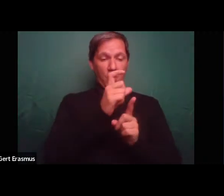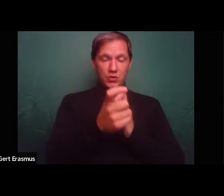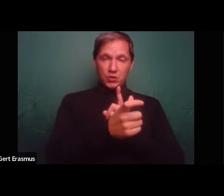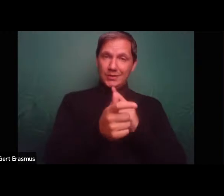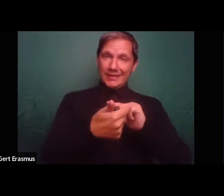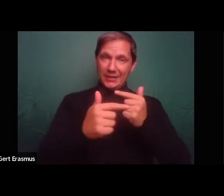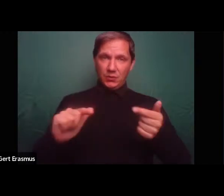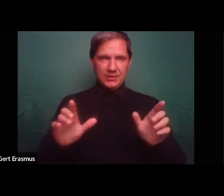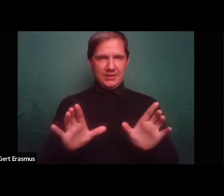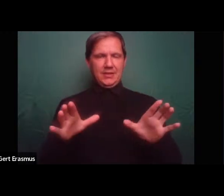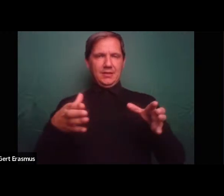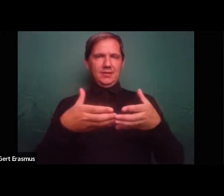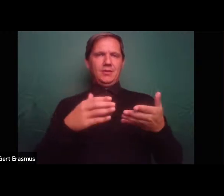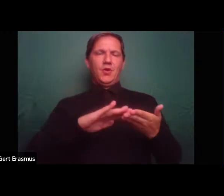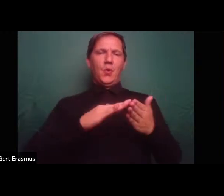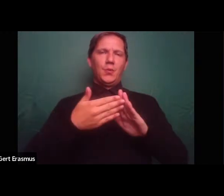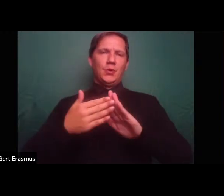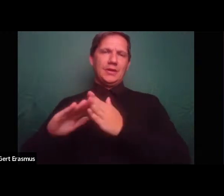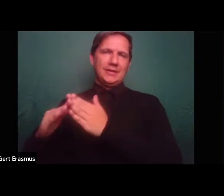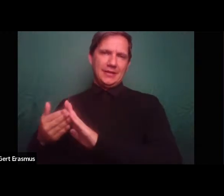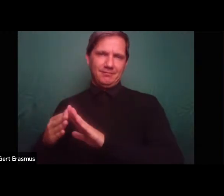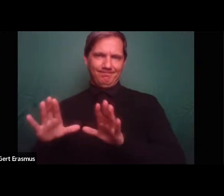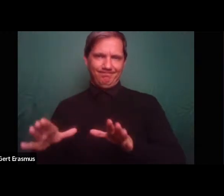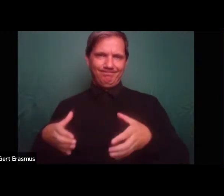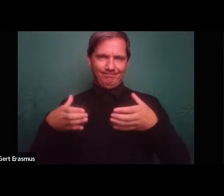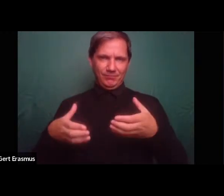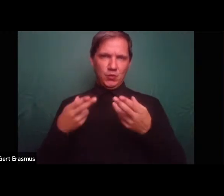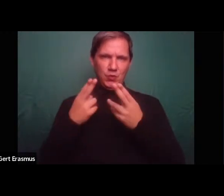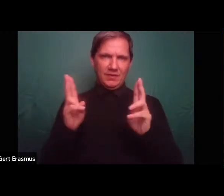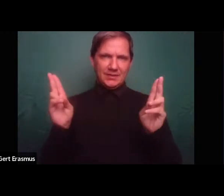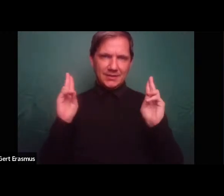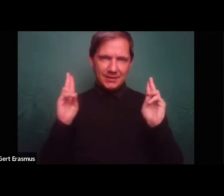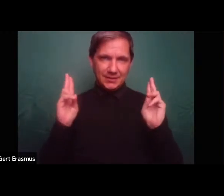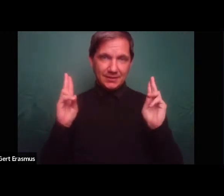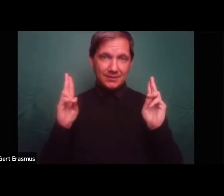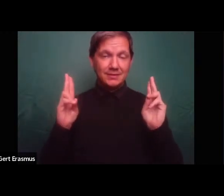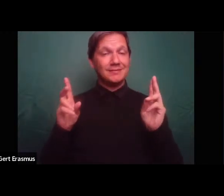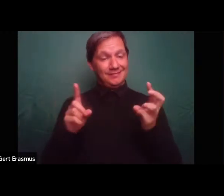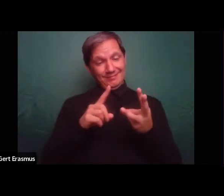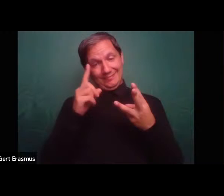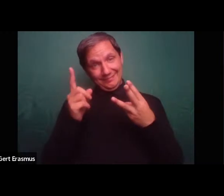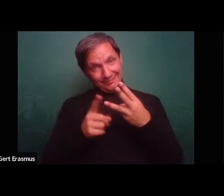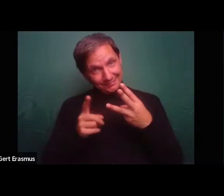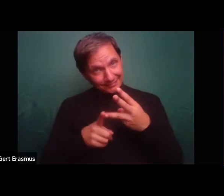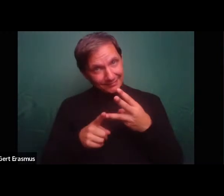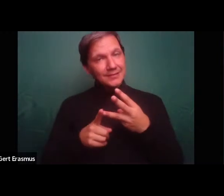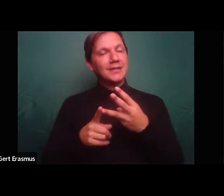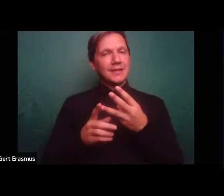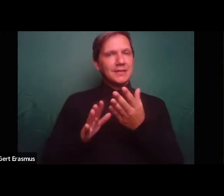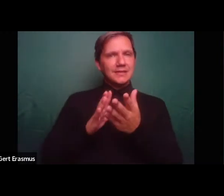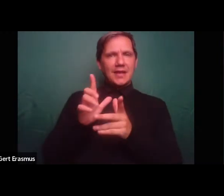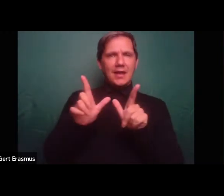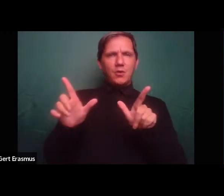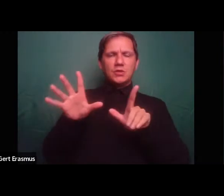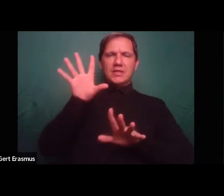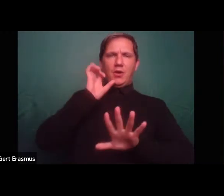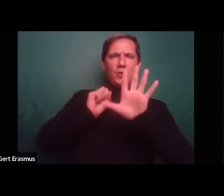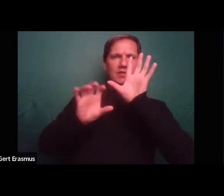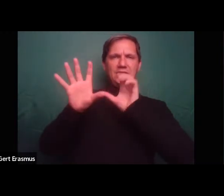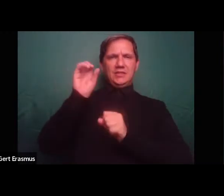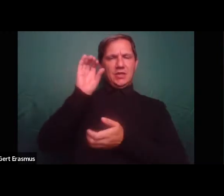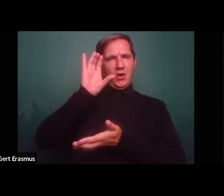And tied to that then is also South African Sign Language acquisition courses for hearing students and staff, so